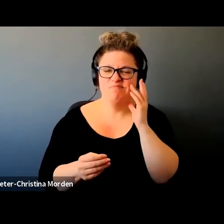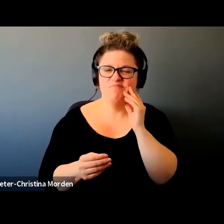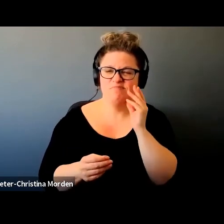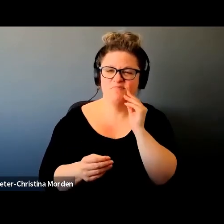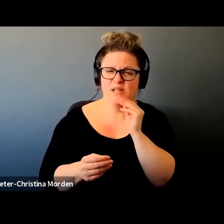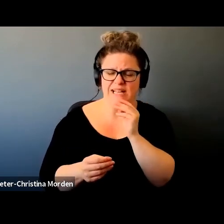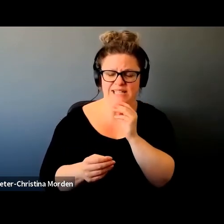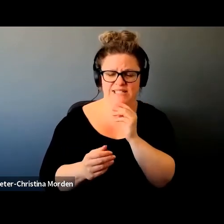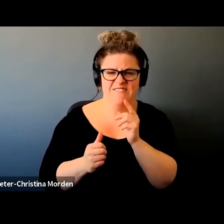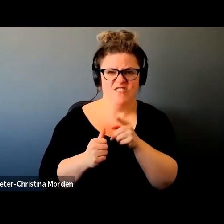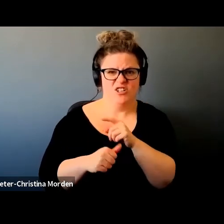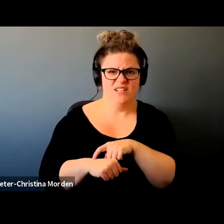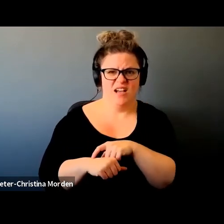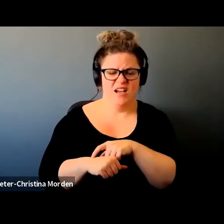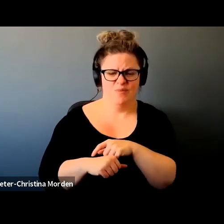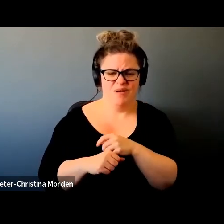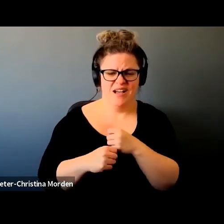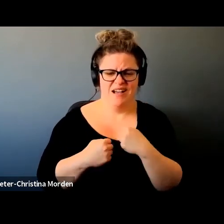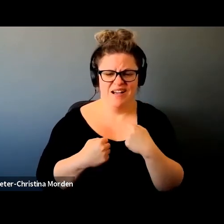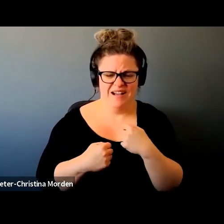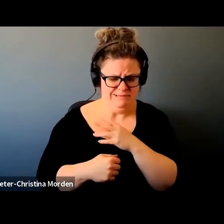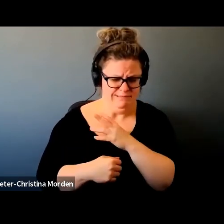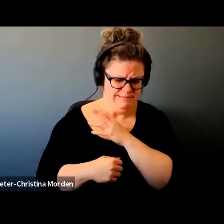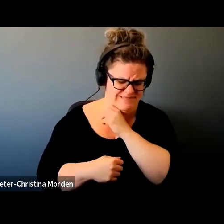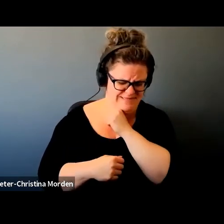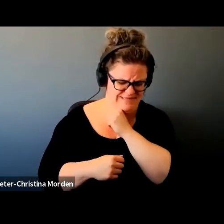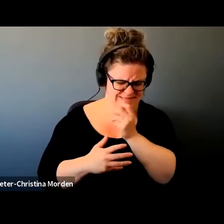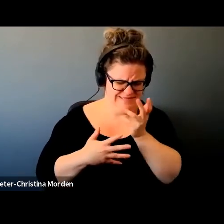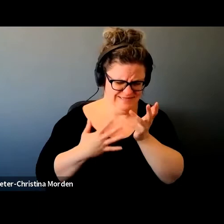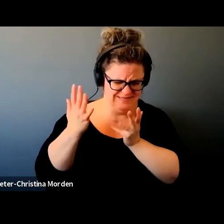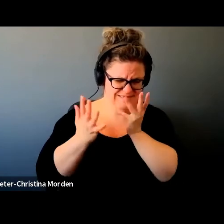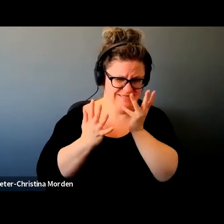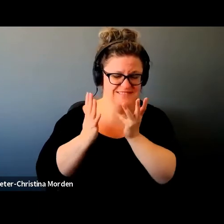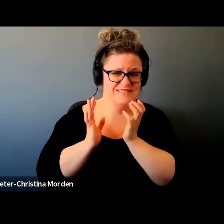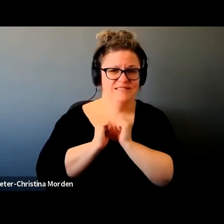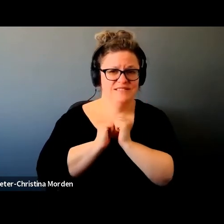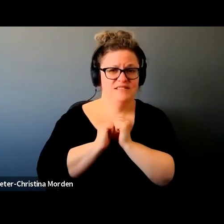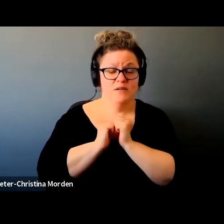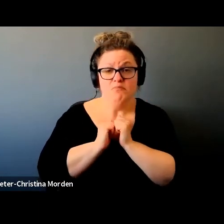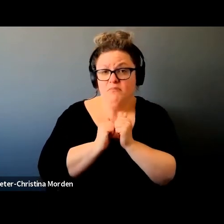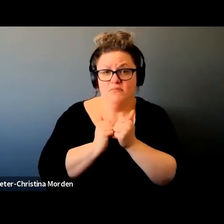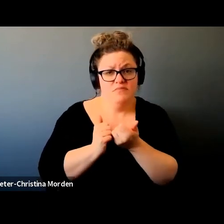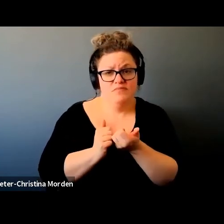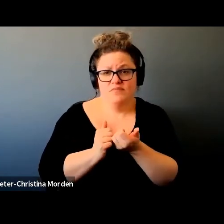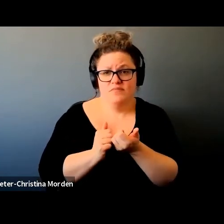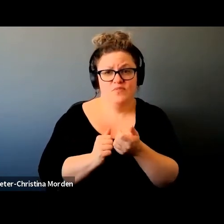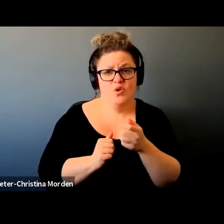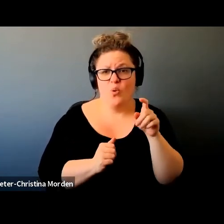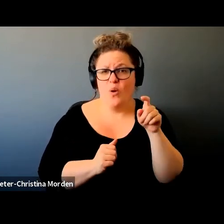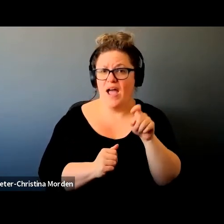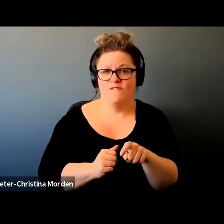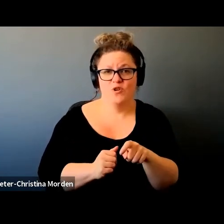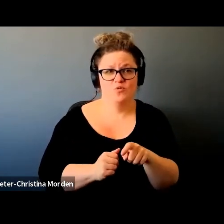self-mortification the first times you're putting things on stage and presenting it. You just have to kind of get used to